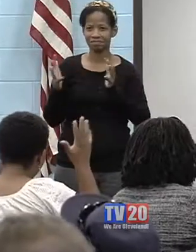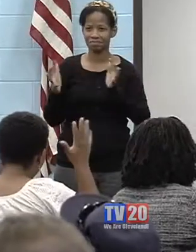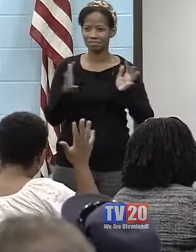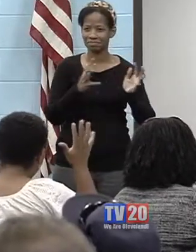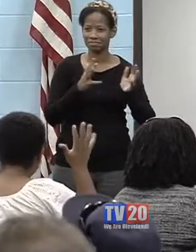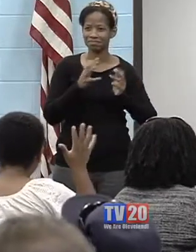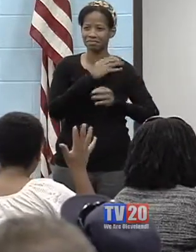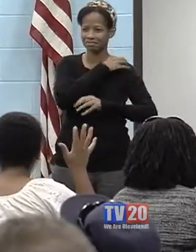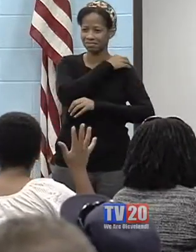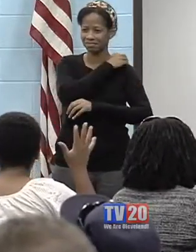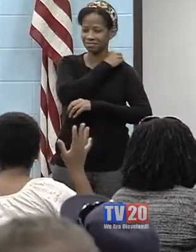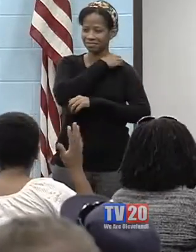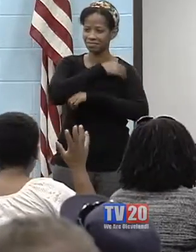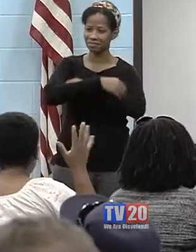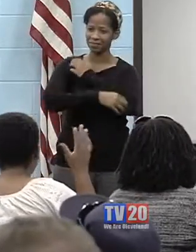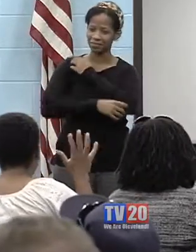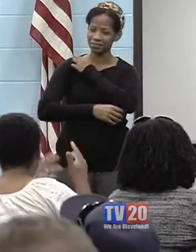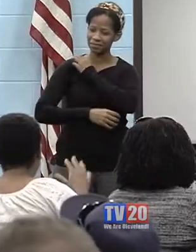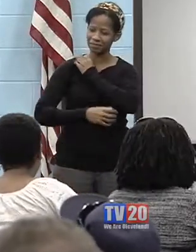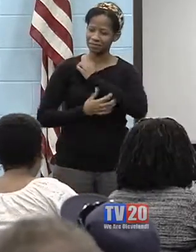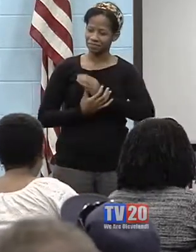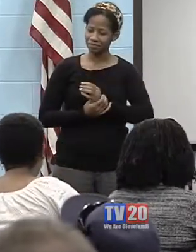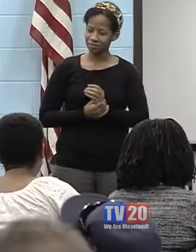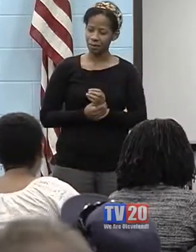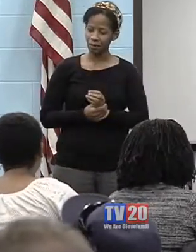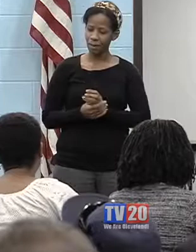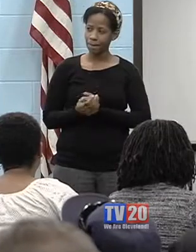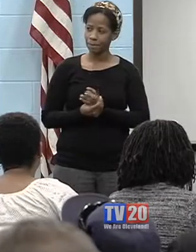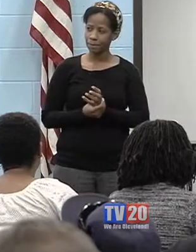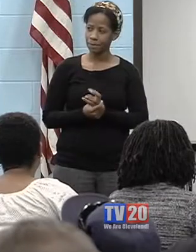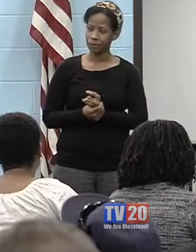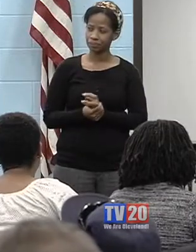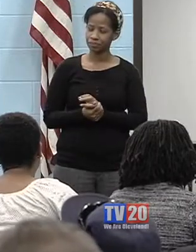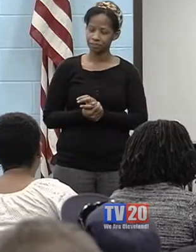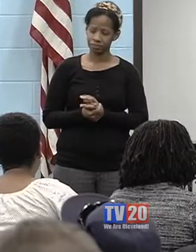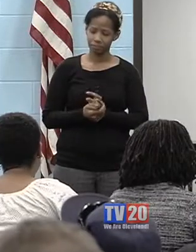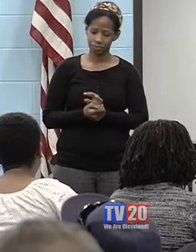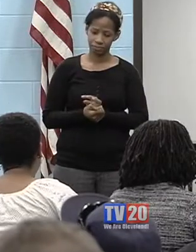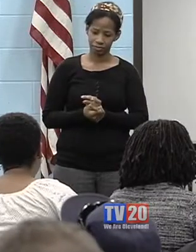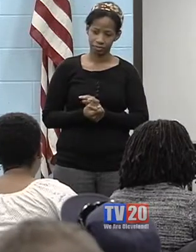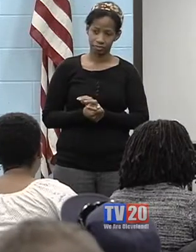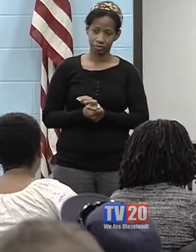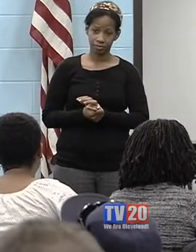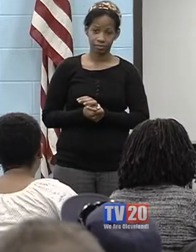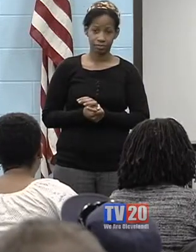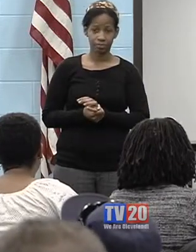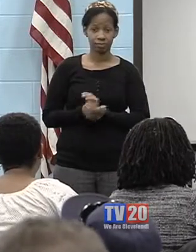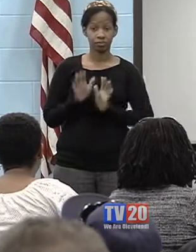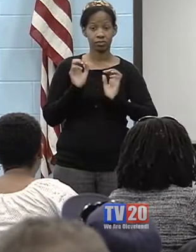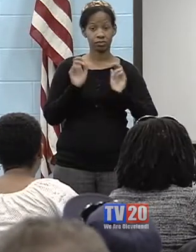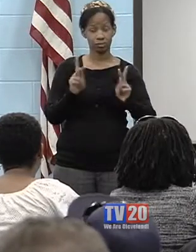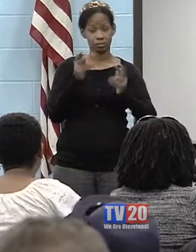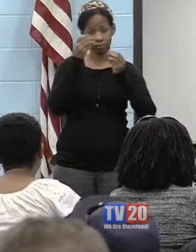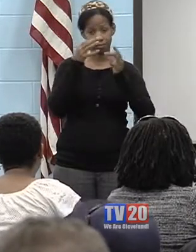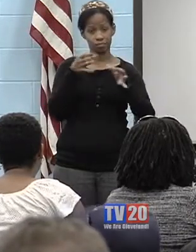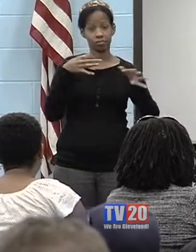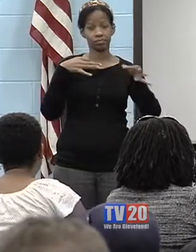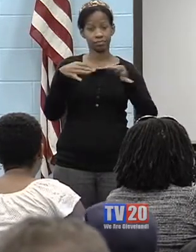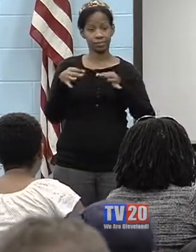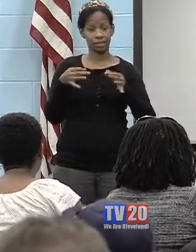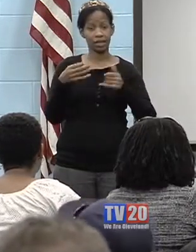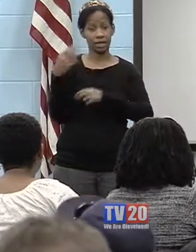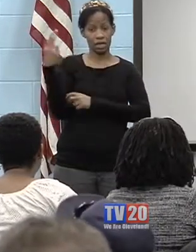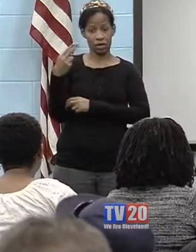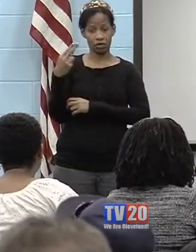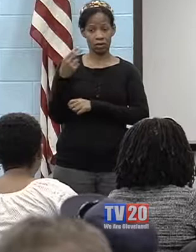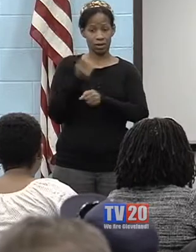So So the history of our luncheon today is